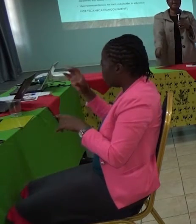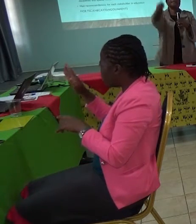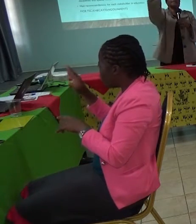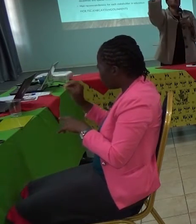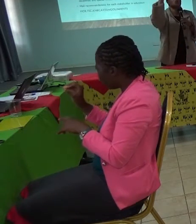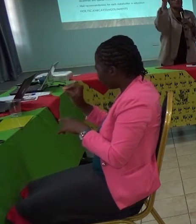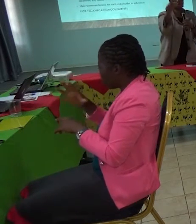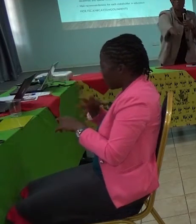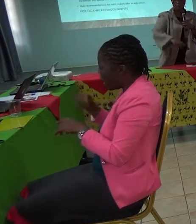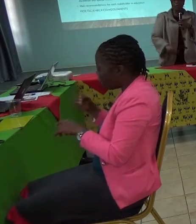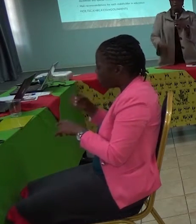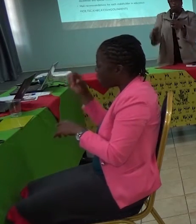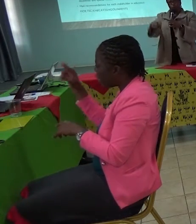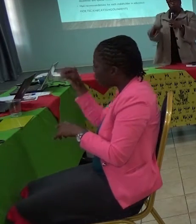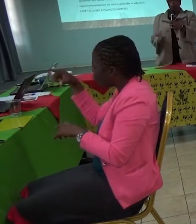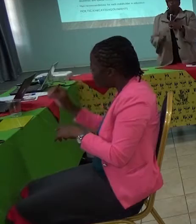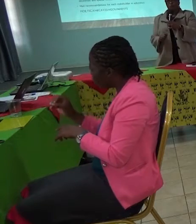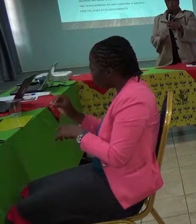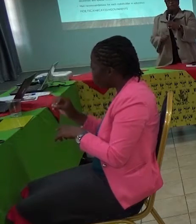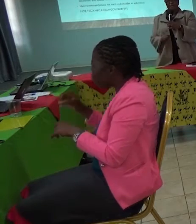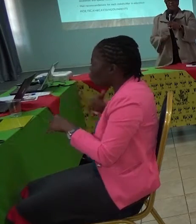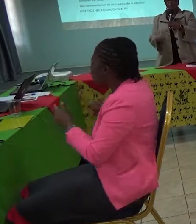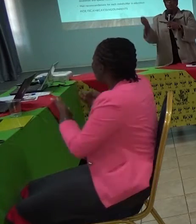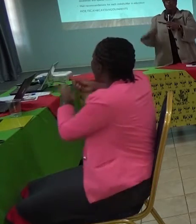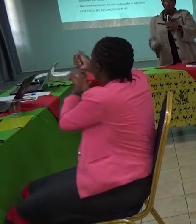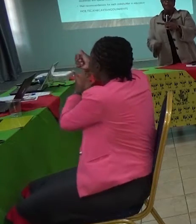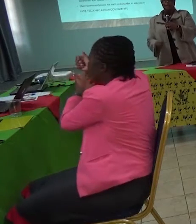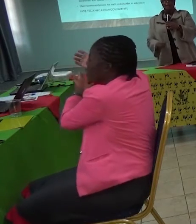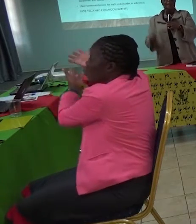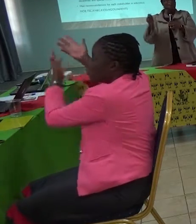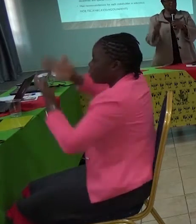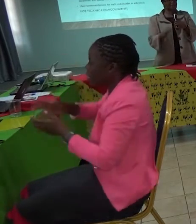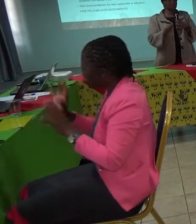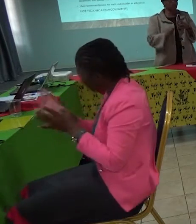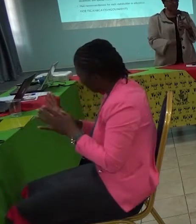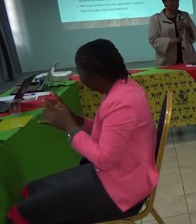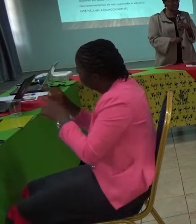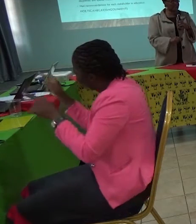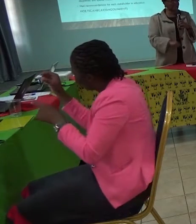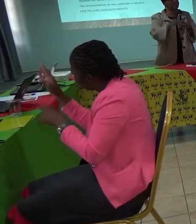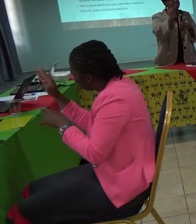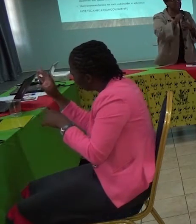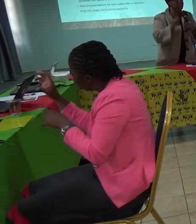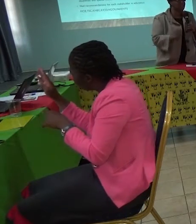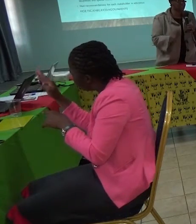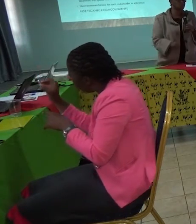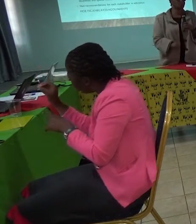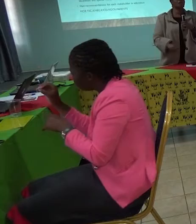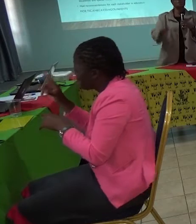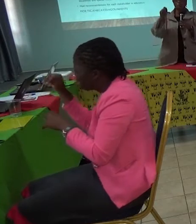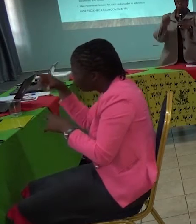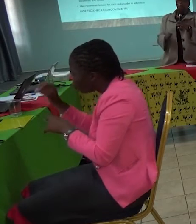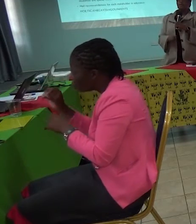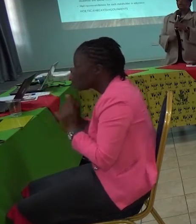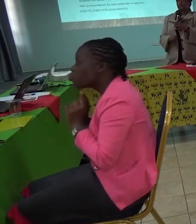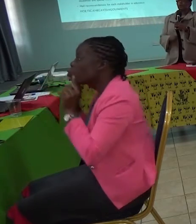buy and take to the school. Have we ever thought we could invest time in school and spend time with the parents and address the real issues